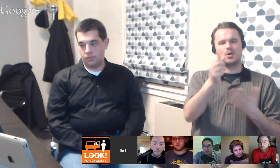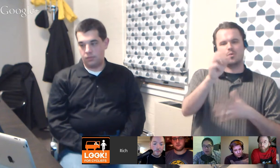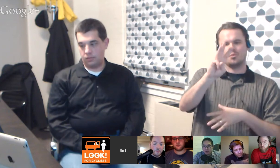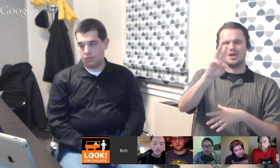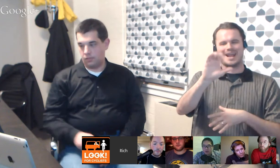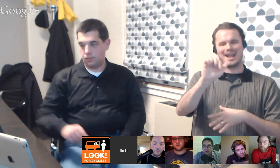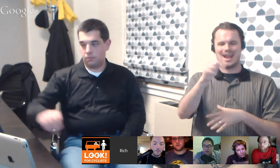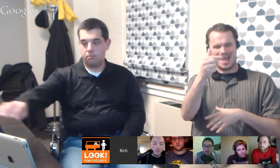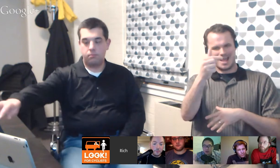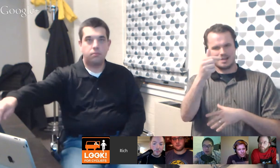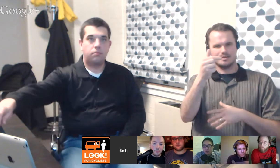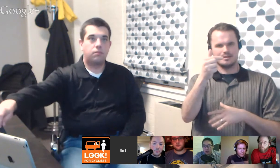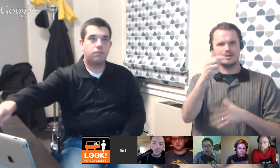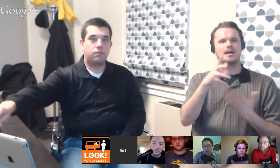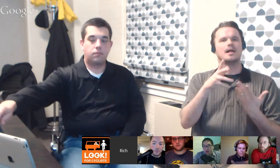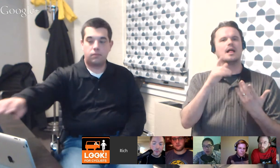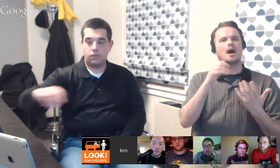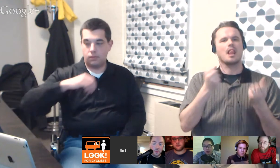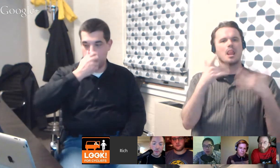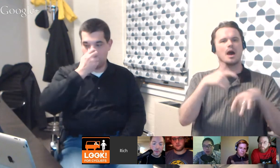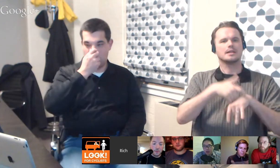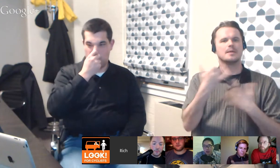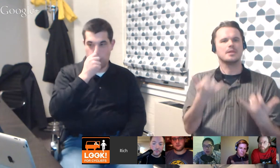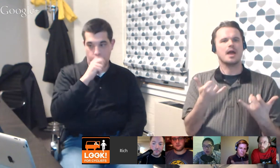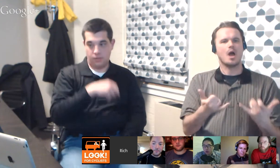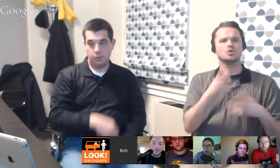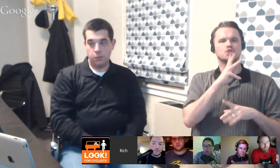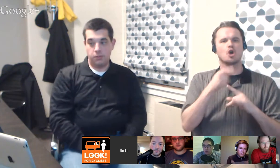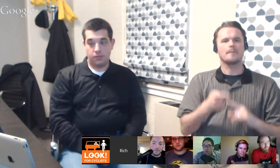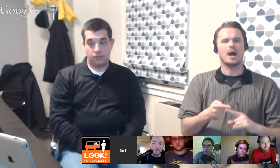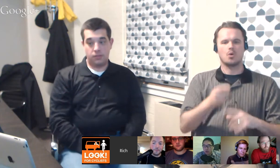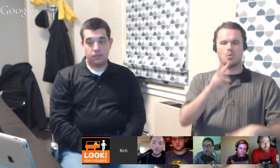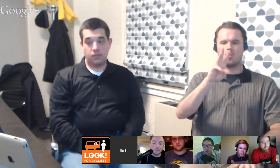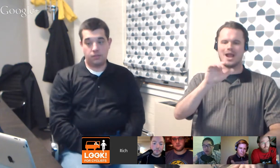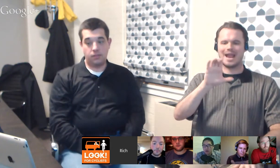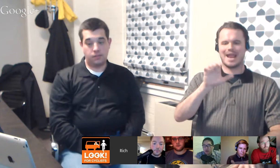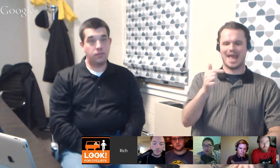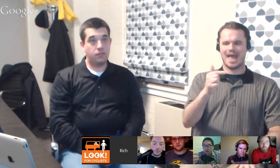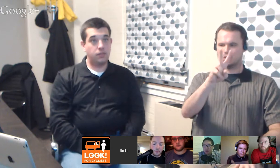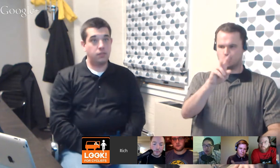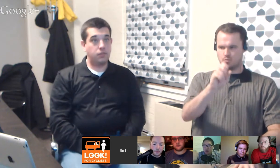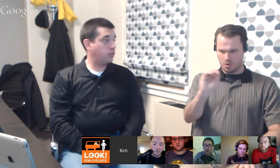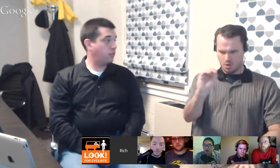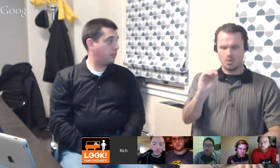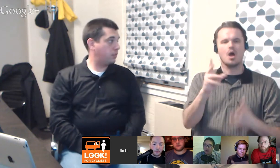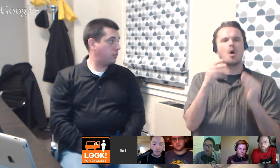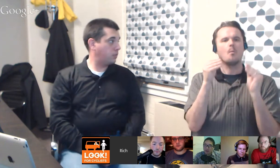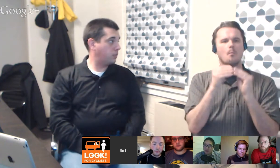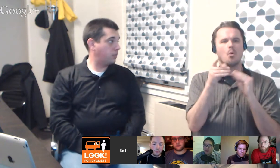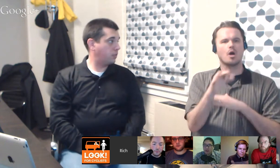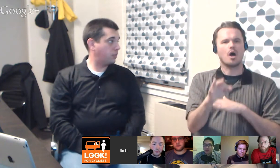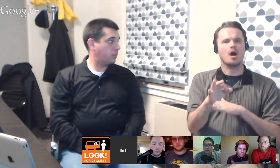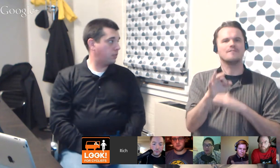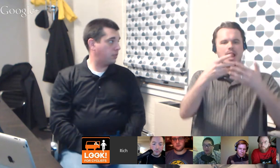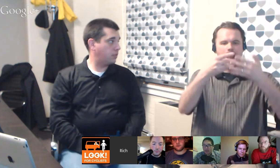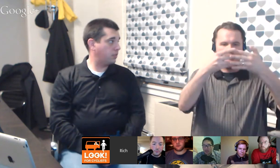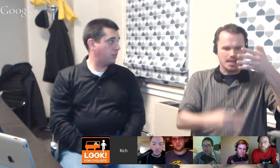WCAG. So a lot of times now we talk about WCAG 2.0. So it's more of just a list